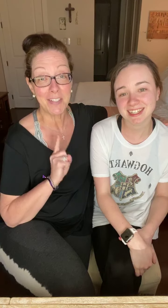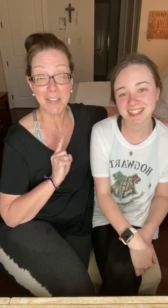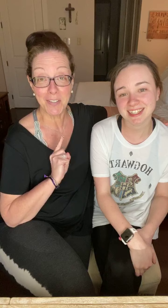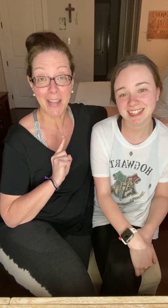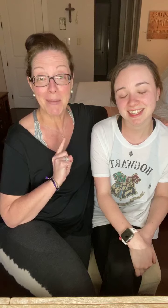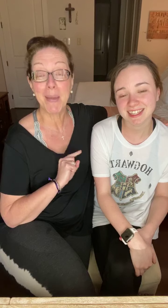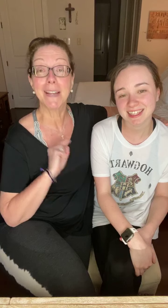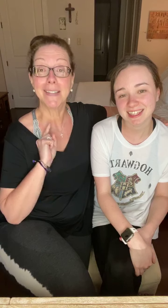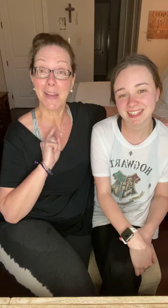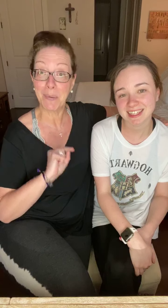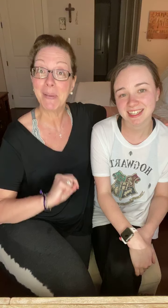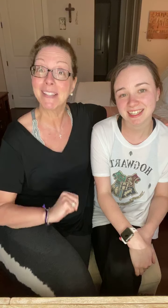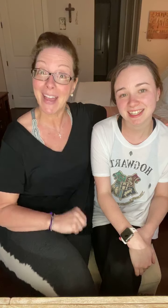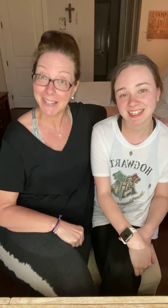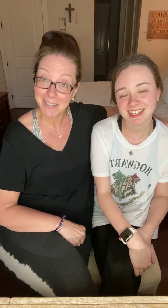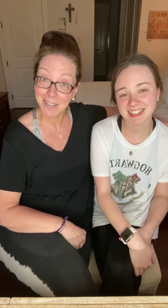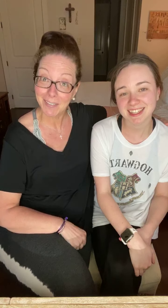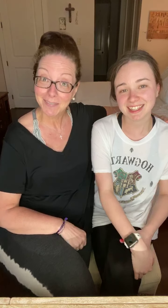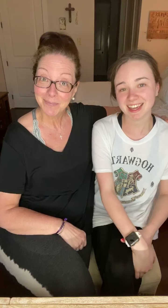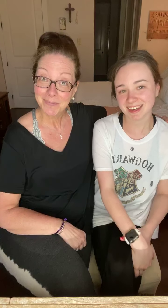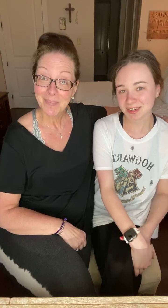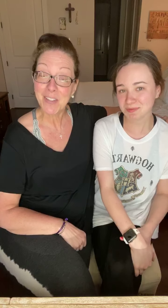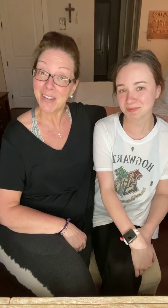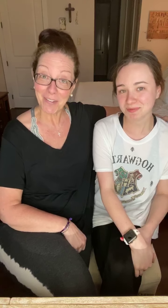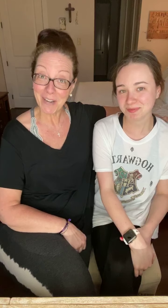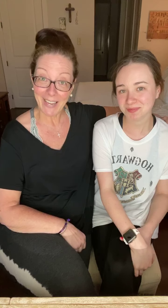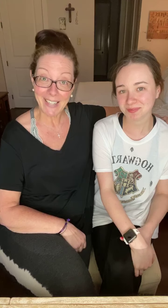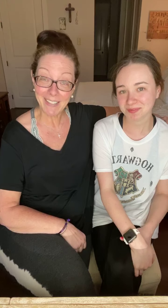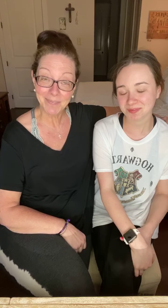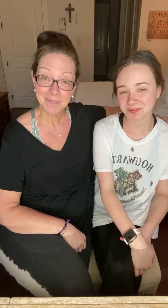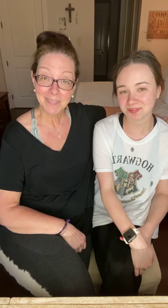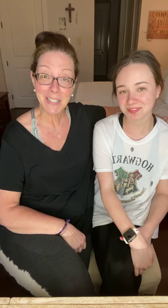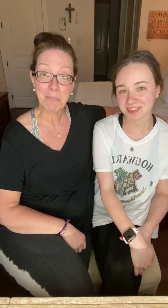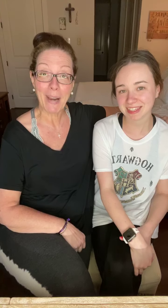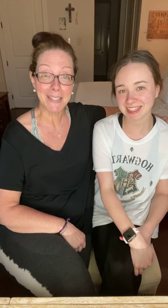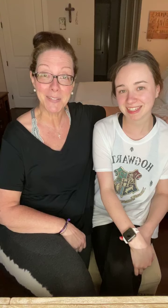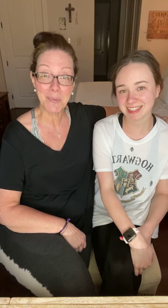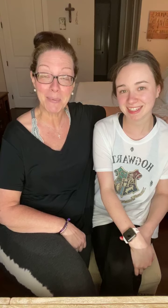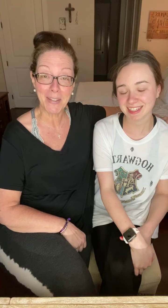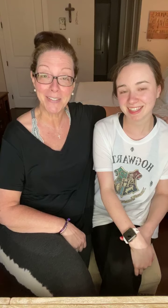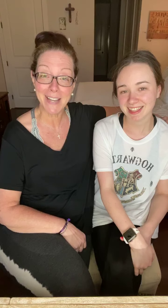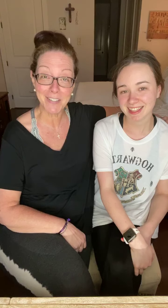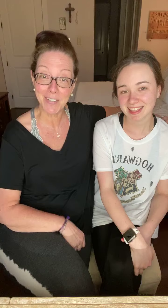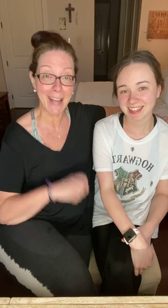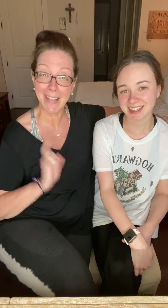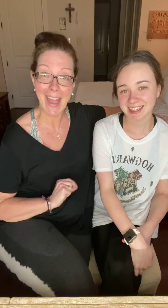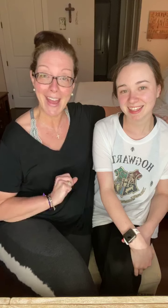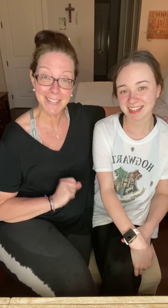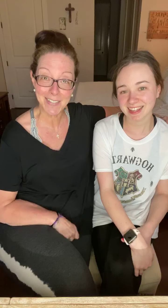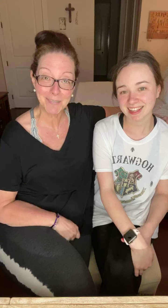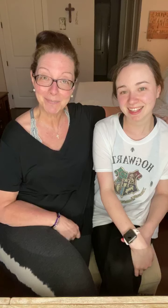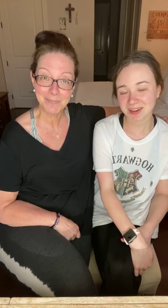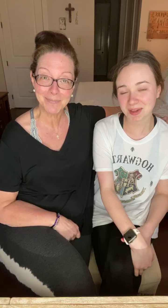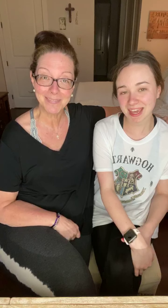yesterday because there would be a test. Yeah. So are y'all ready? Let's practice what we learned yesterday, class! Okay.